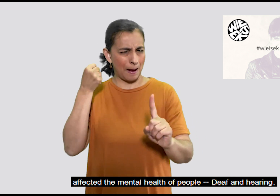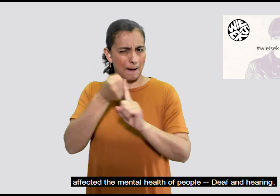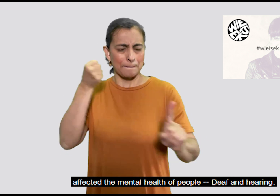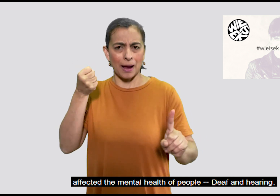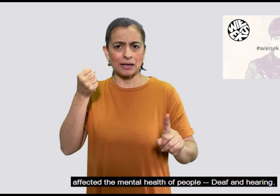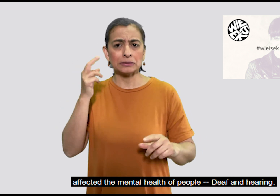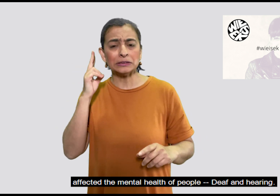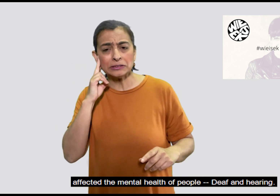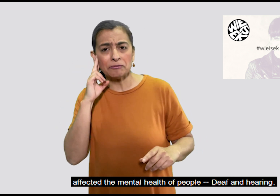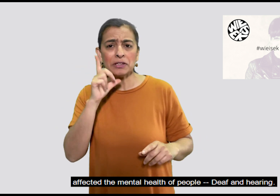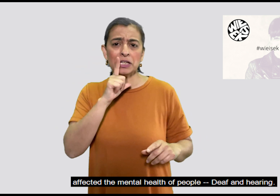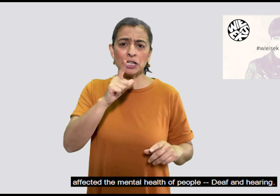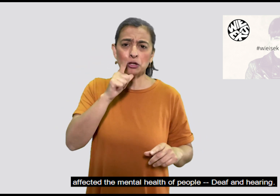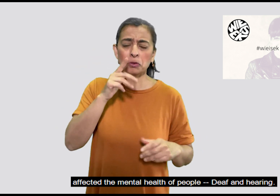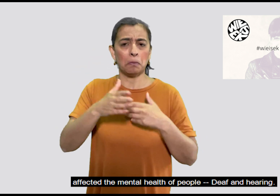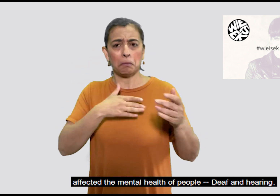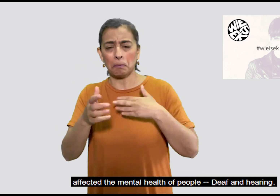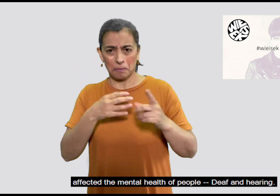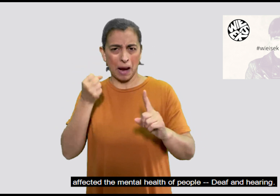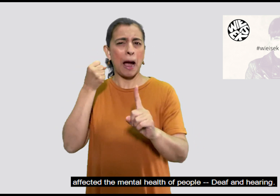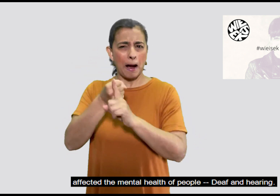both deaf and hearing.